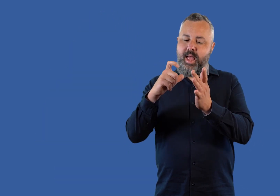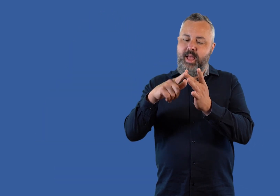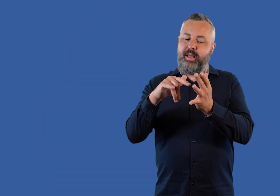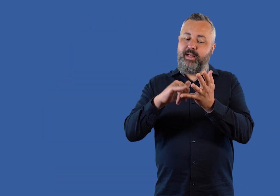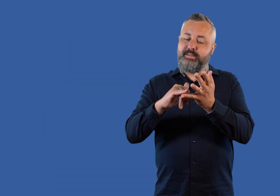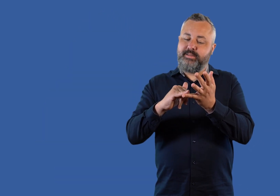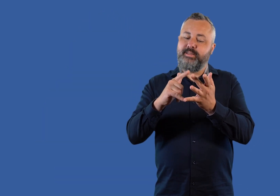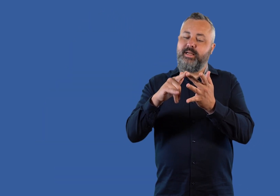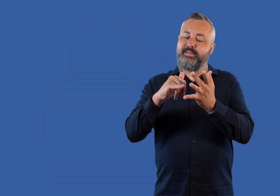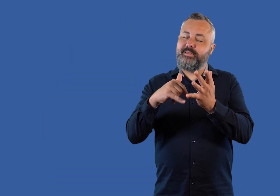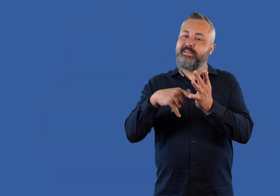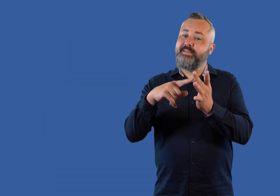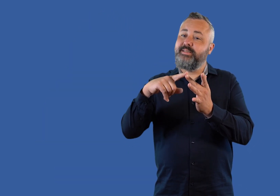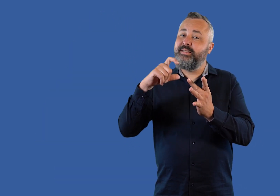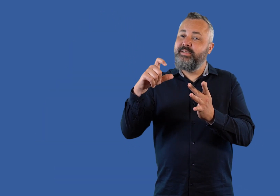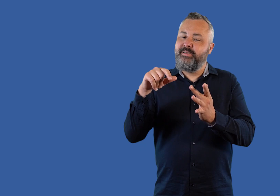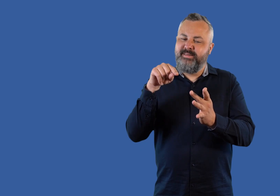word narcissistic mean?